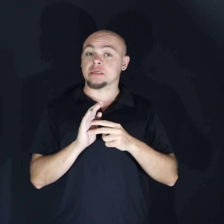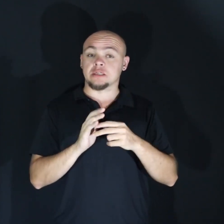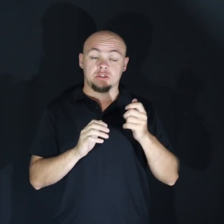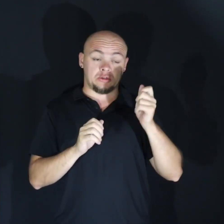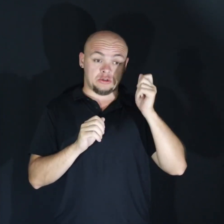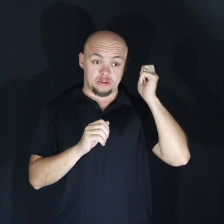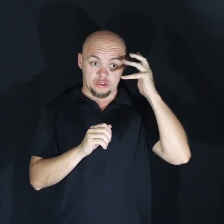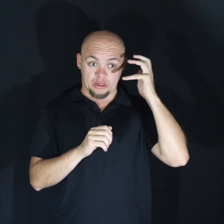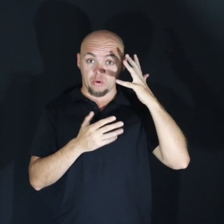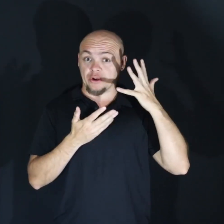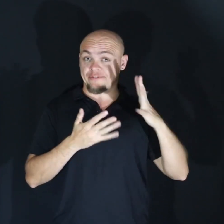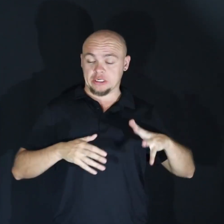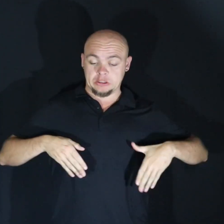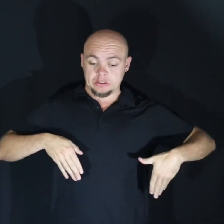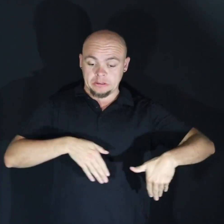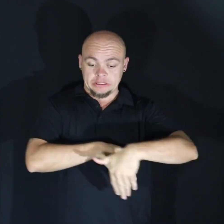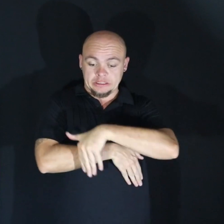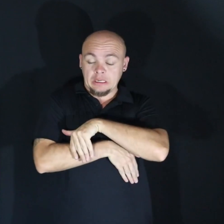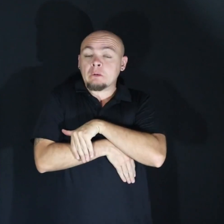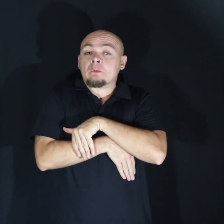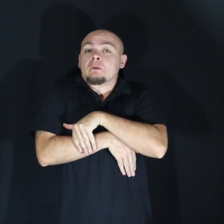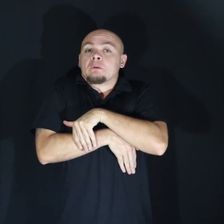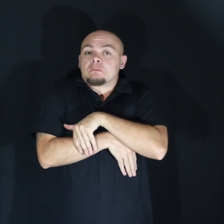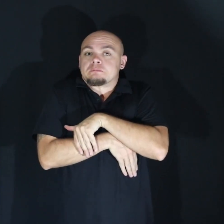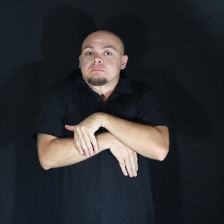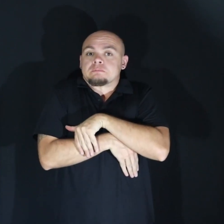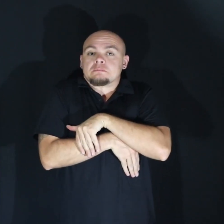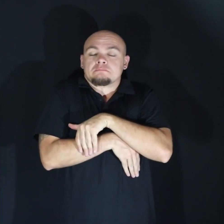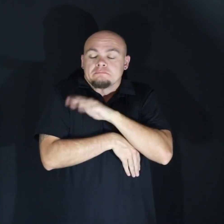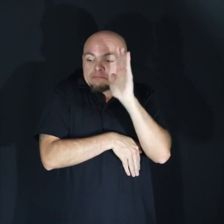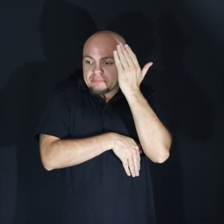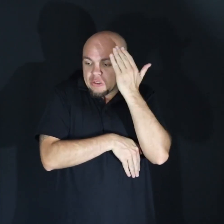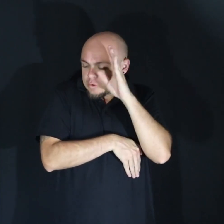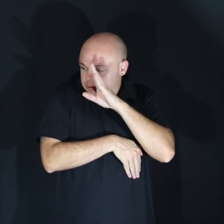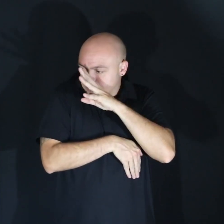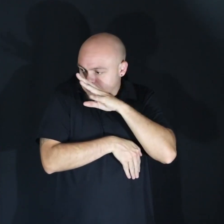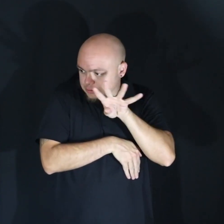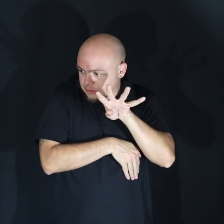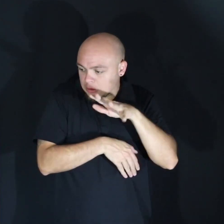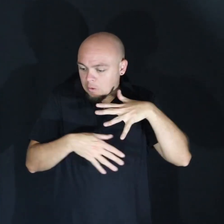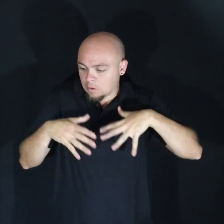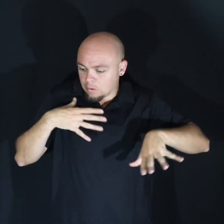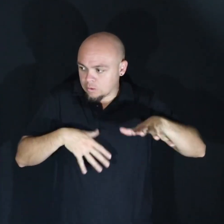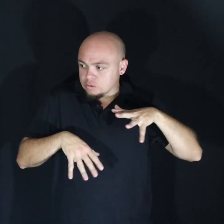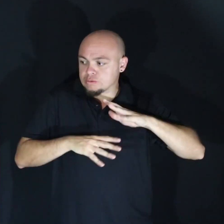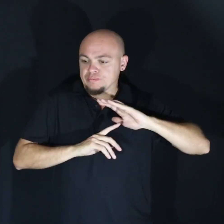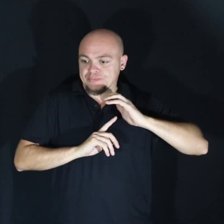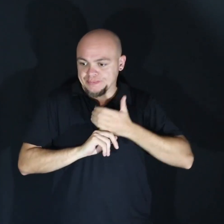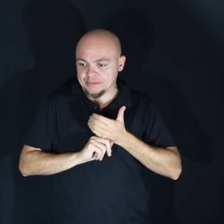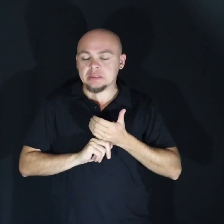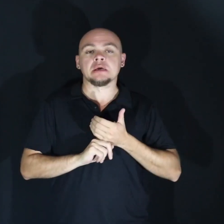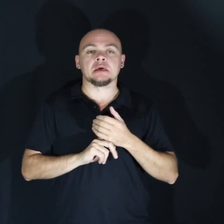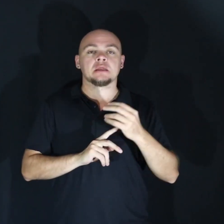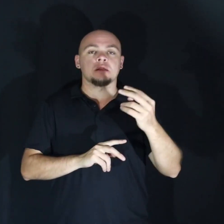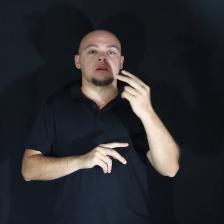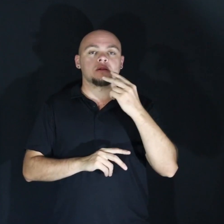shower, wrap a towel around myself, completely bypass mirrors, put my clothes on, and then go look at